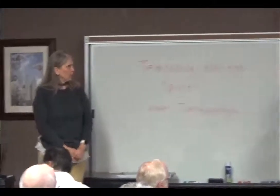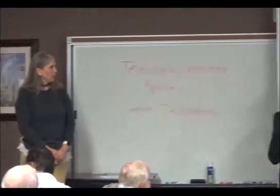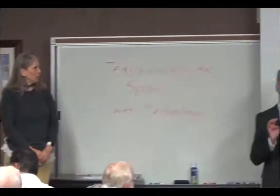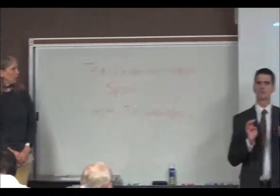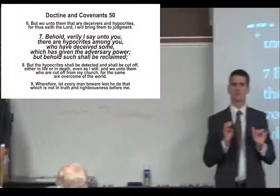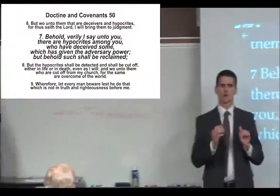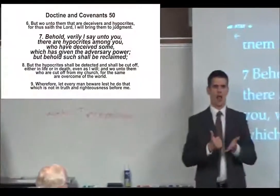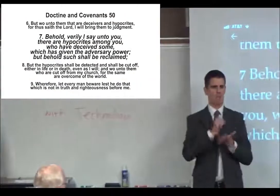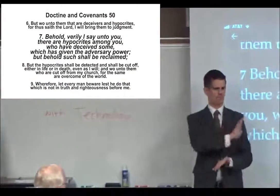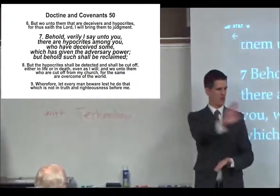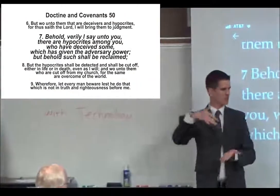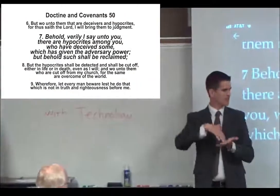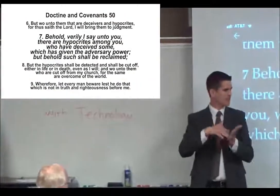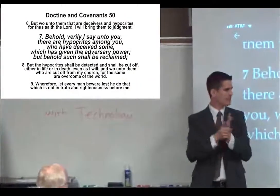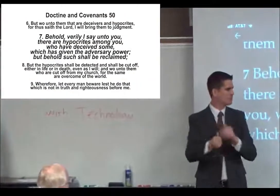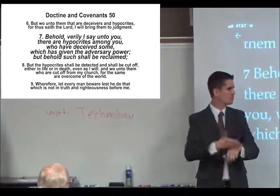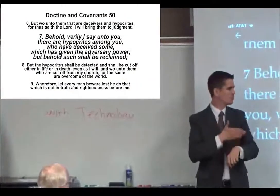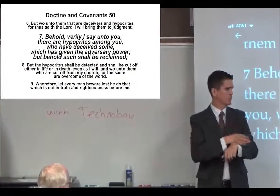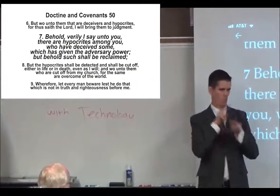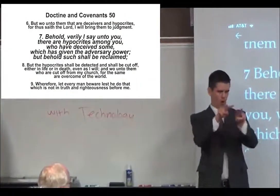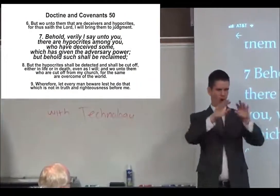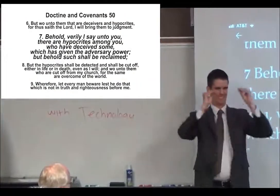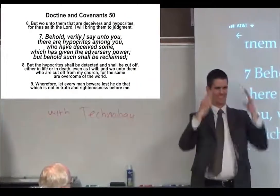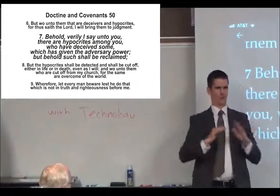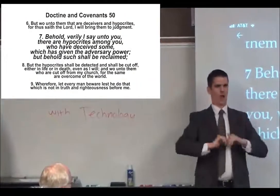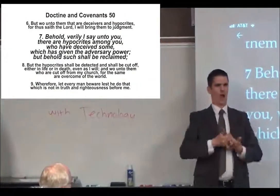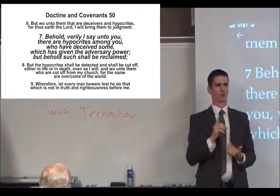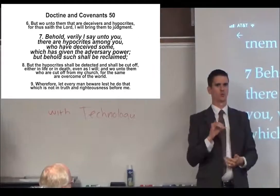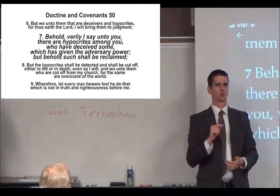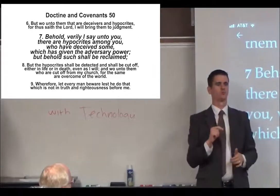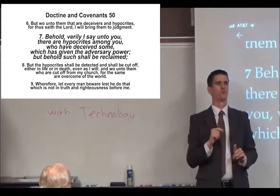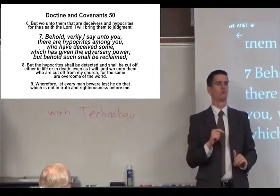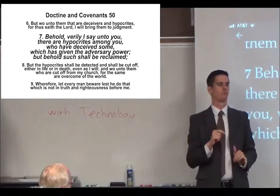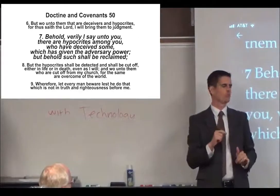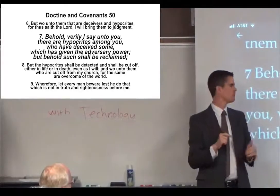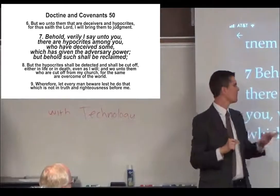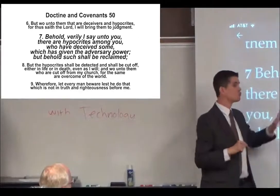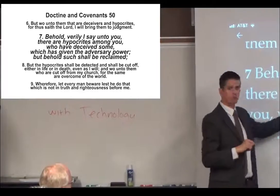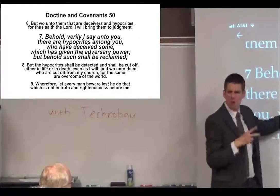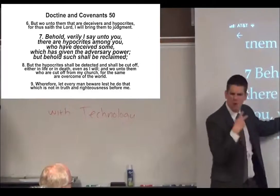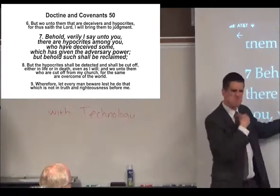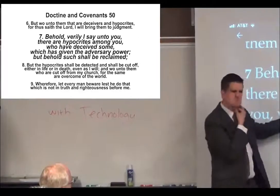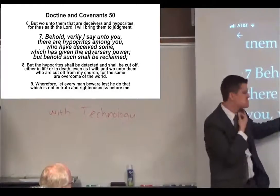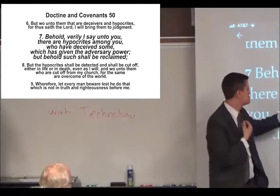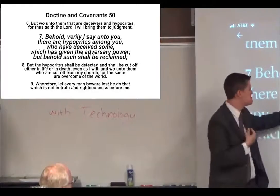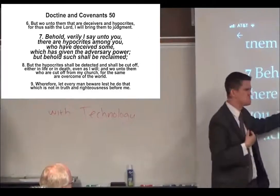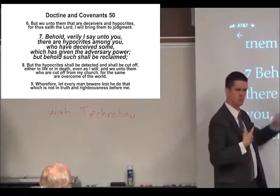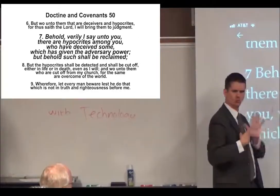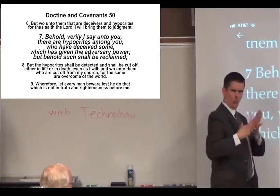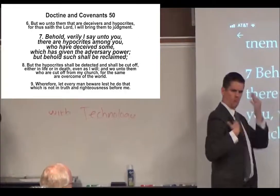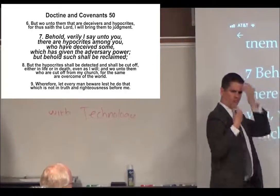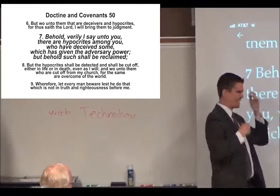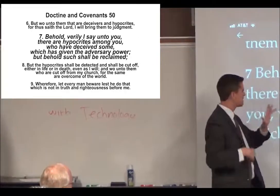When people don't know, you it helps you improve as a teacher. You know, you're curious about